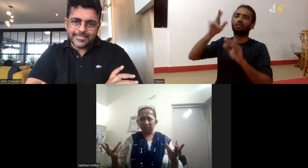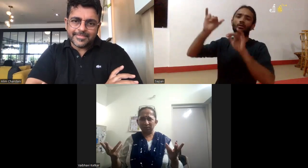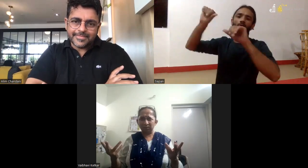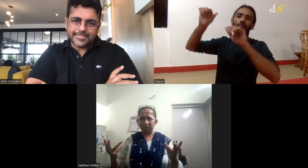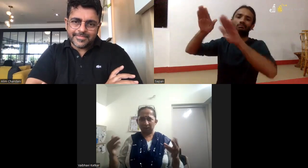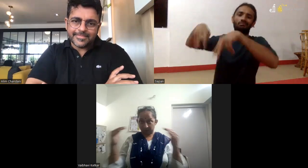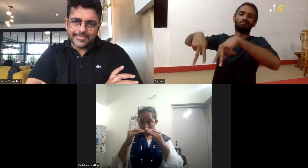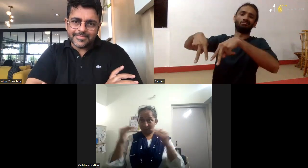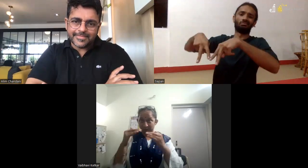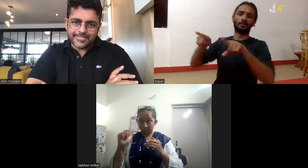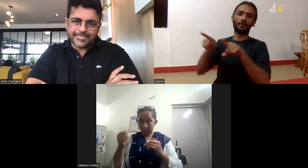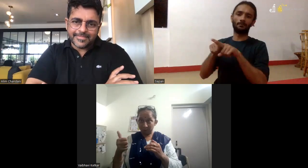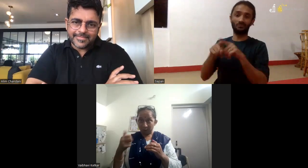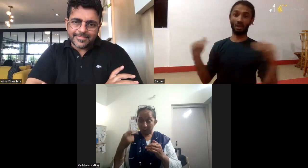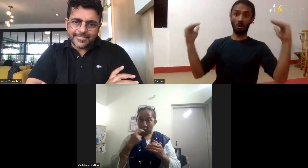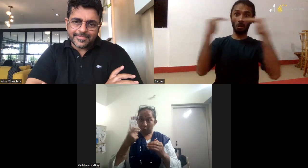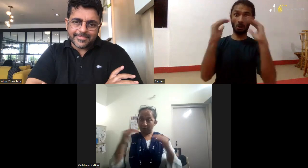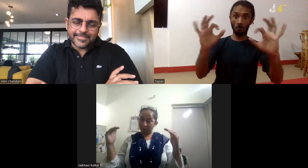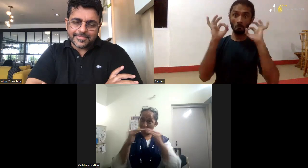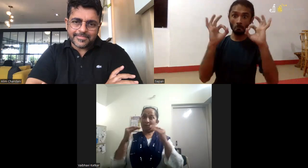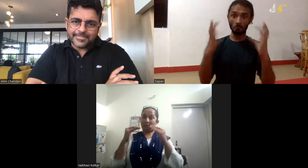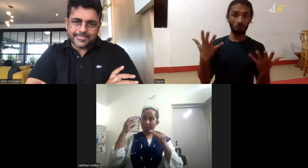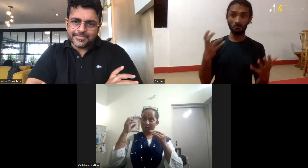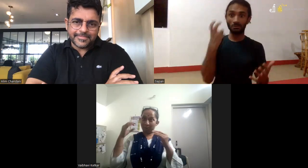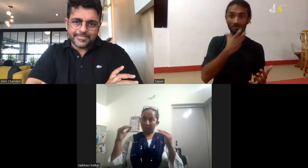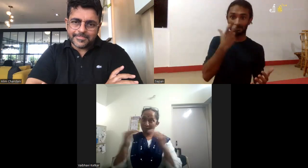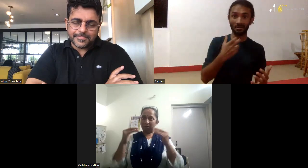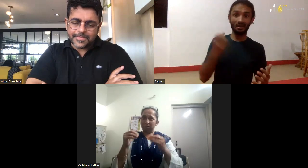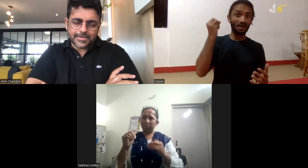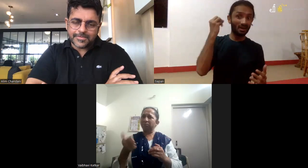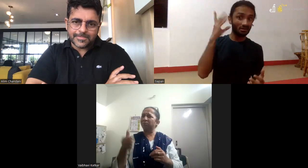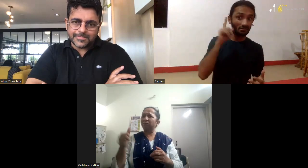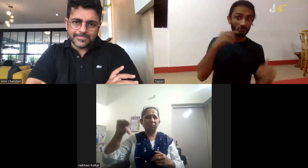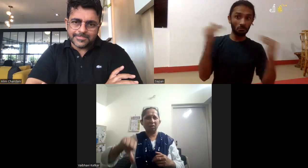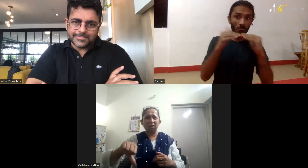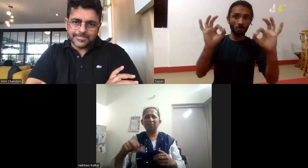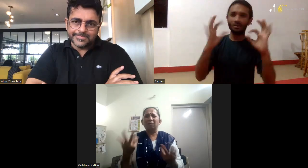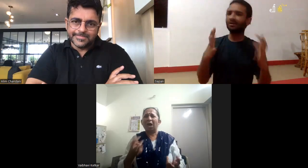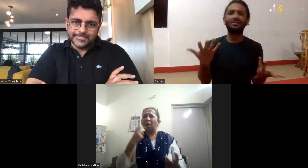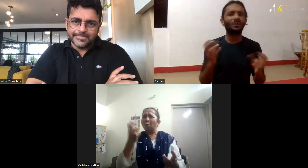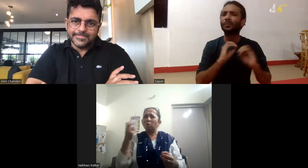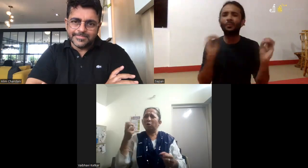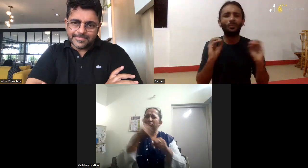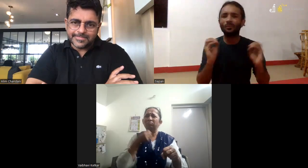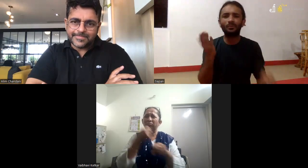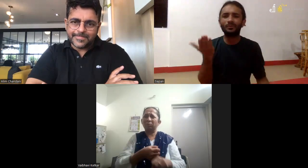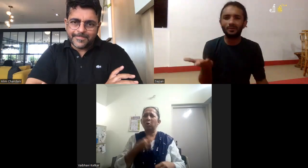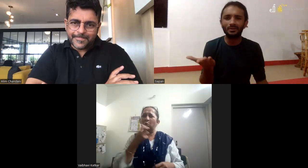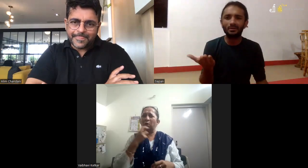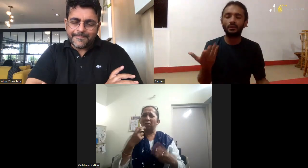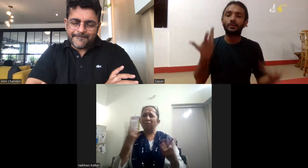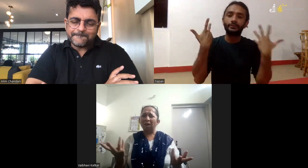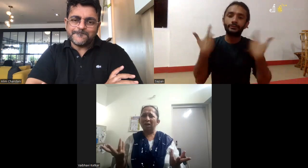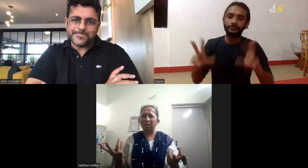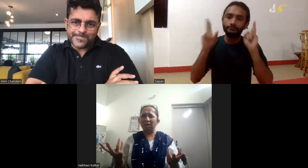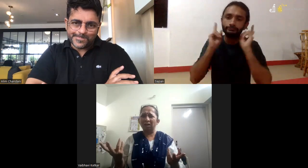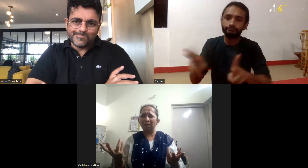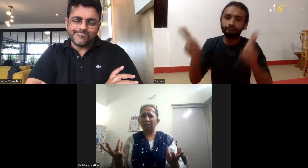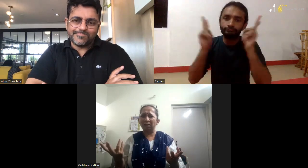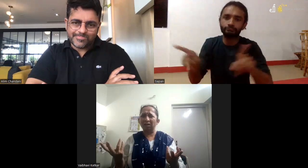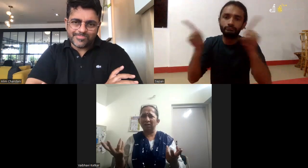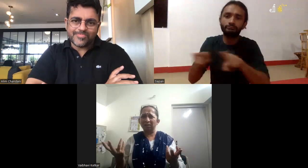It's like trusting. It's a process of trusting each other. So while we are gaining the trust and they are also trusting us, that's